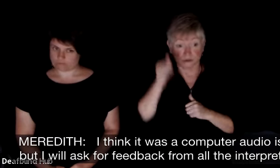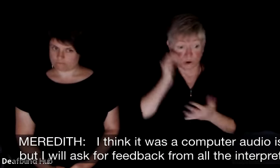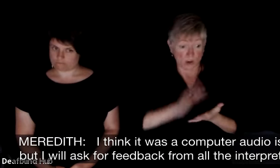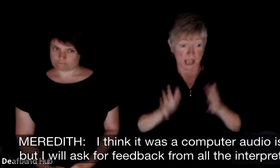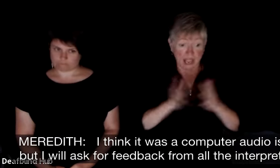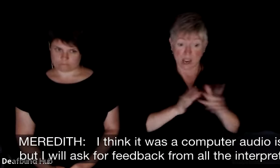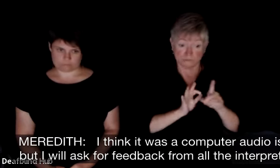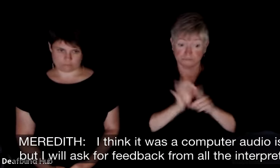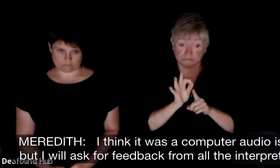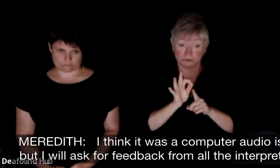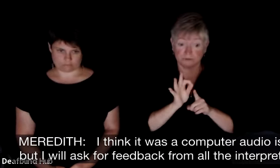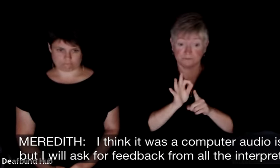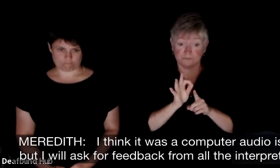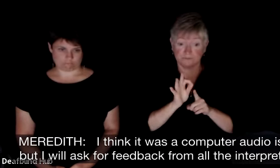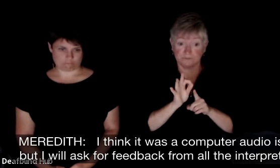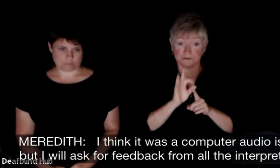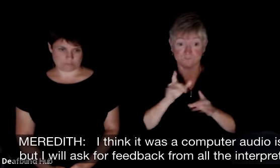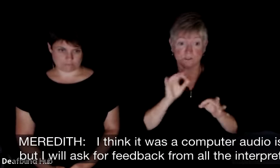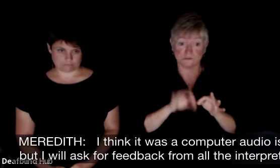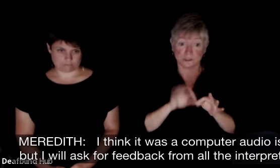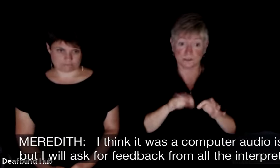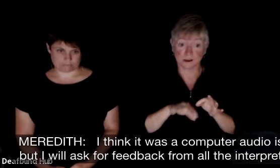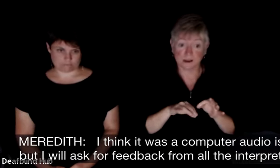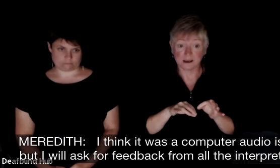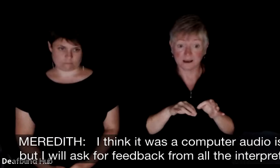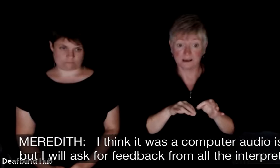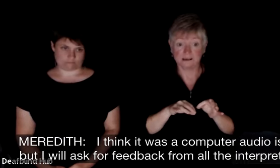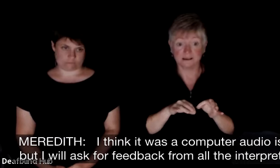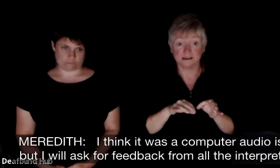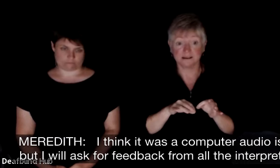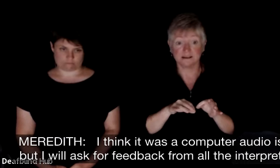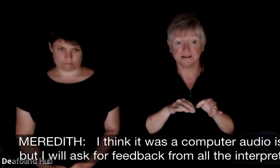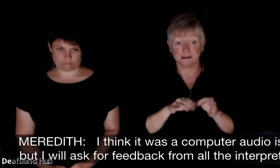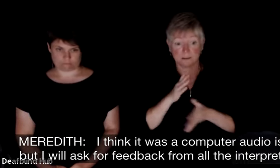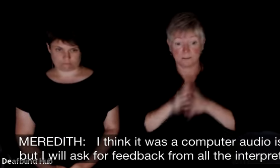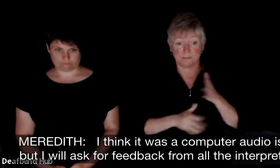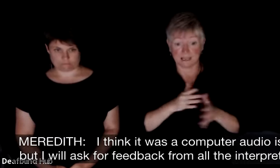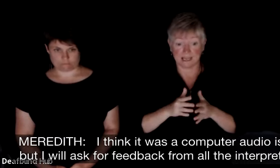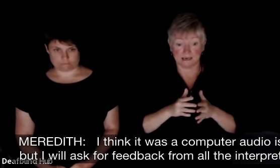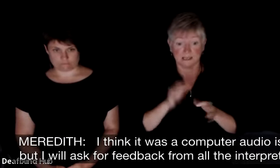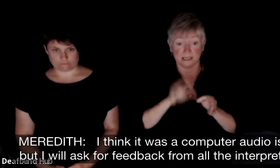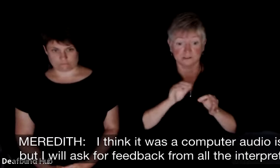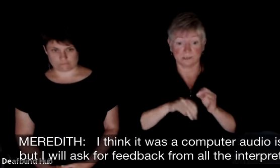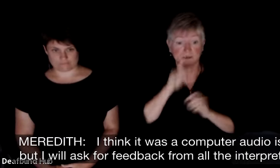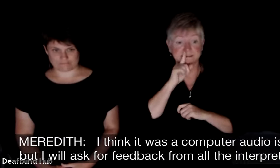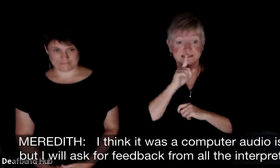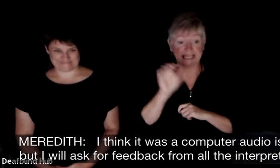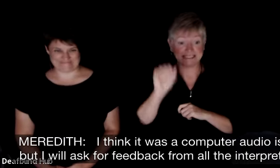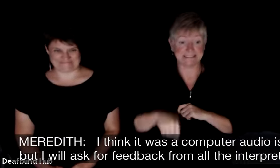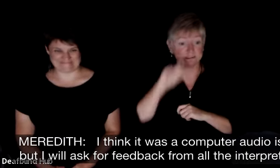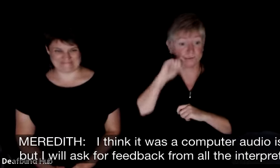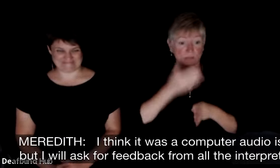make things better for the interpreters so that they keep being willing to work with